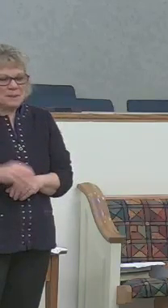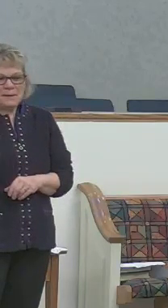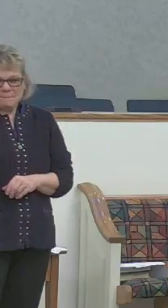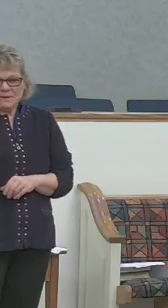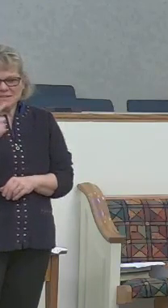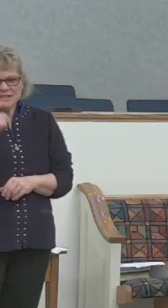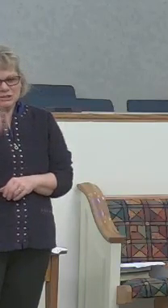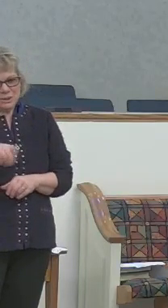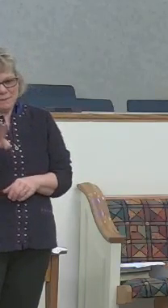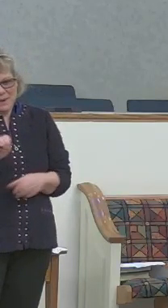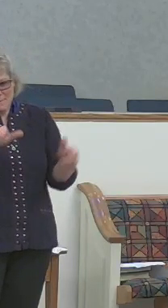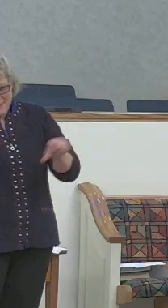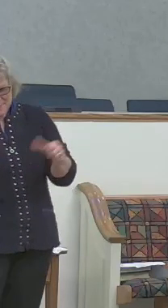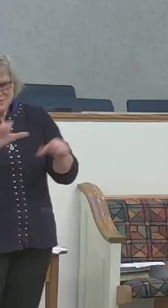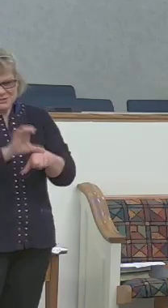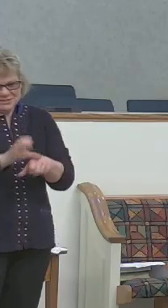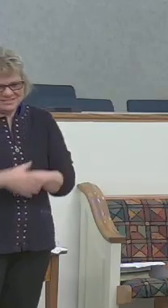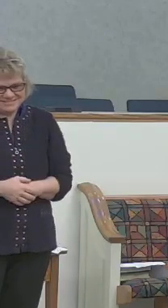say.